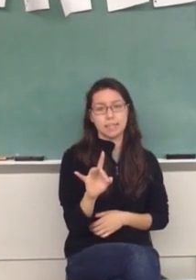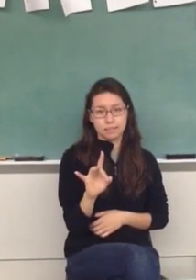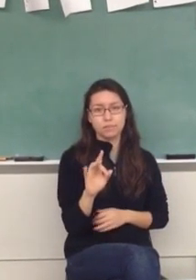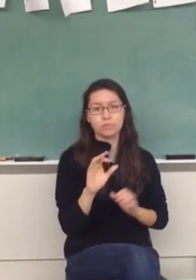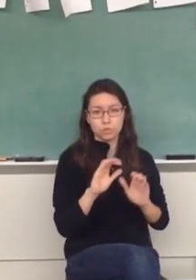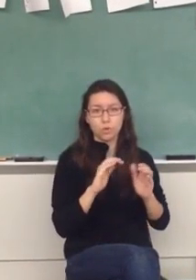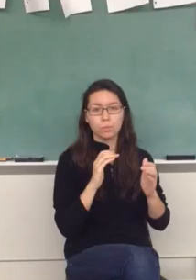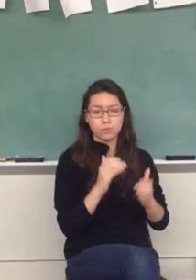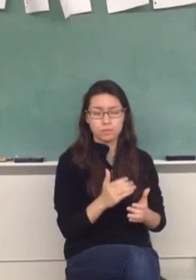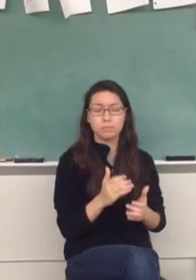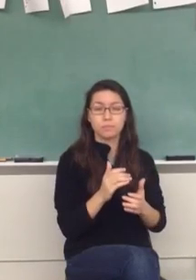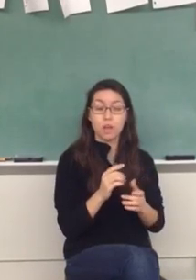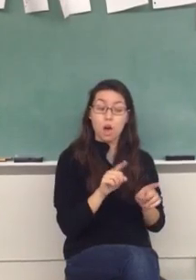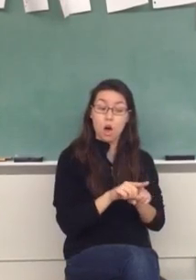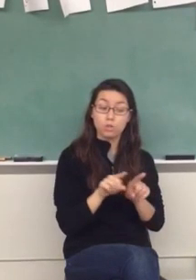They are also called families.